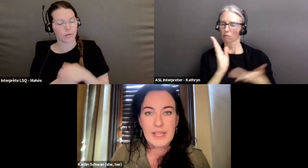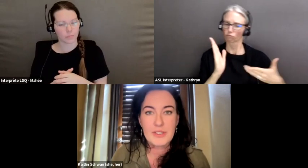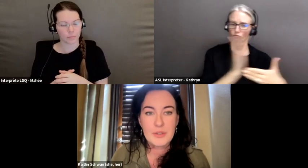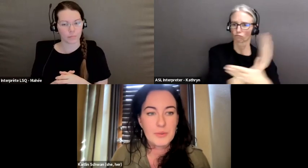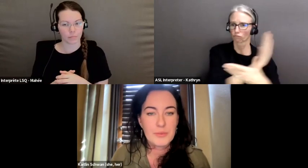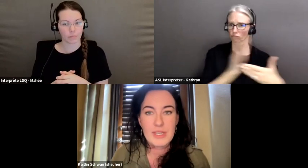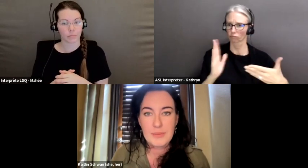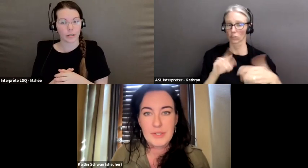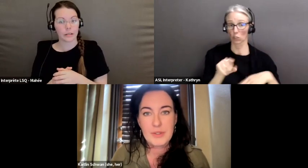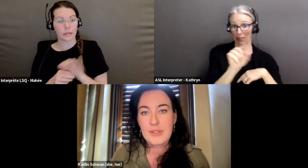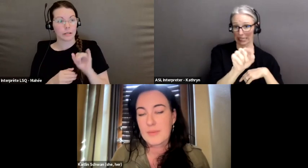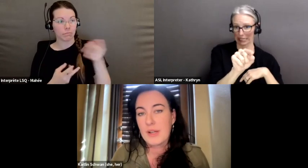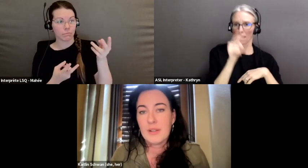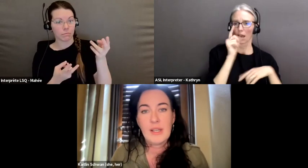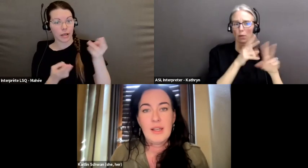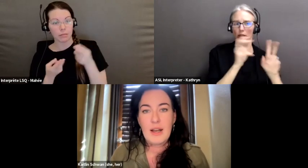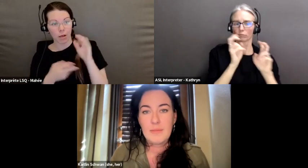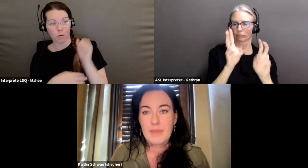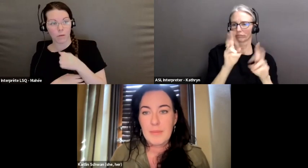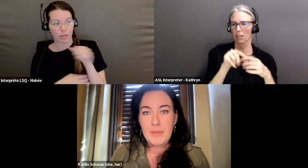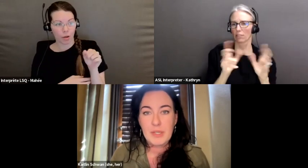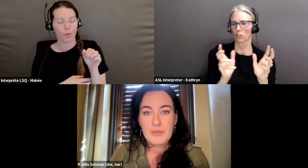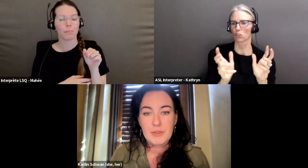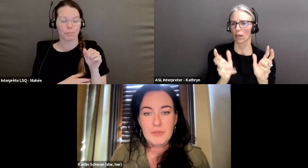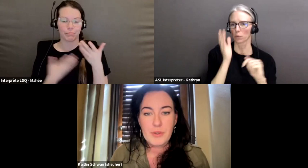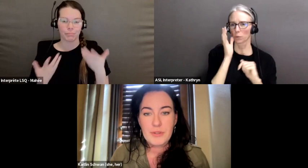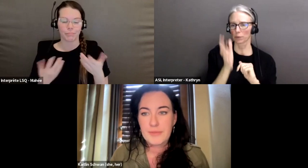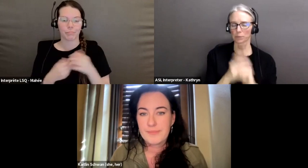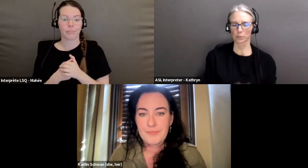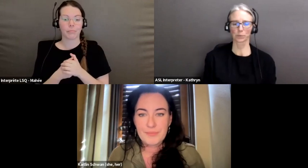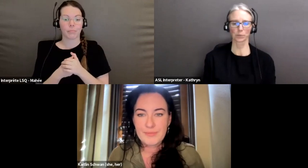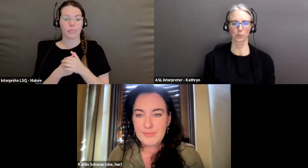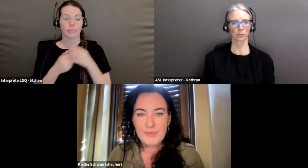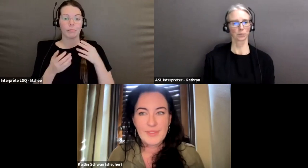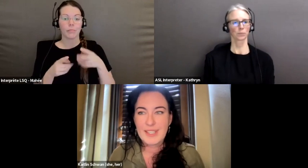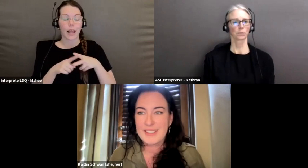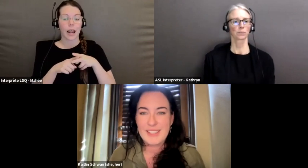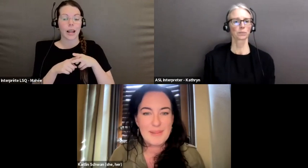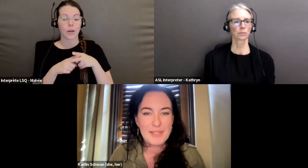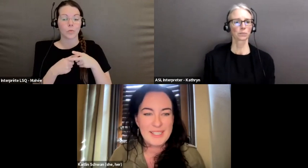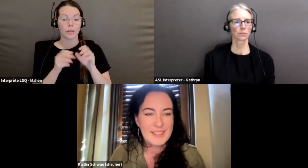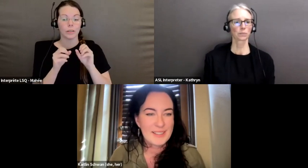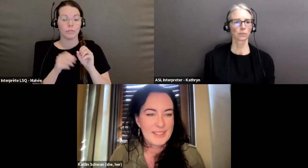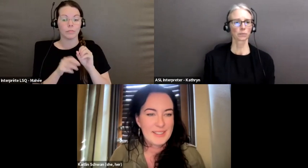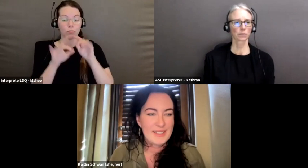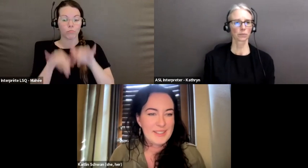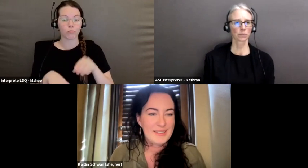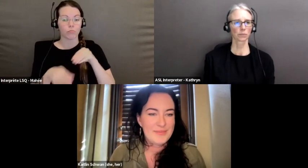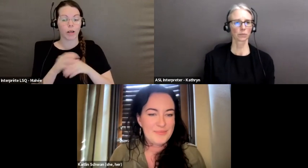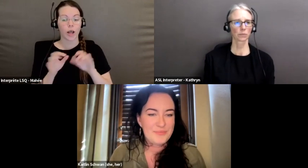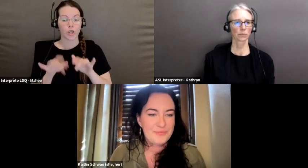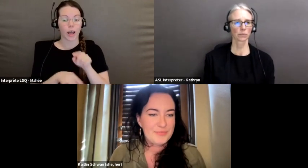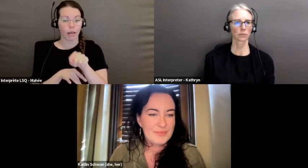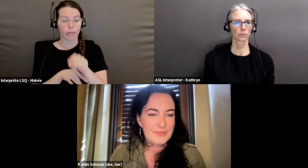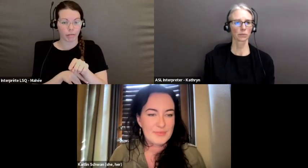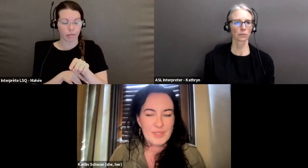drop a link to this resource as well that might be useful to folks. Next slide, please.